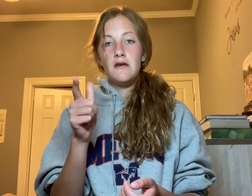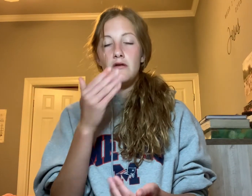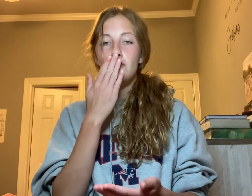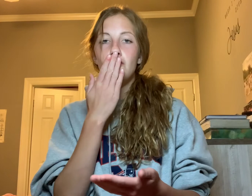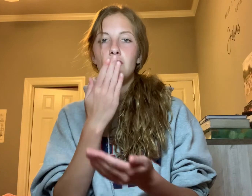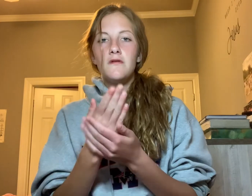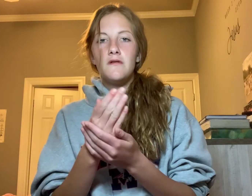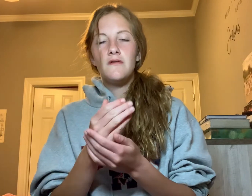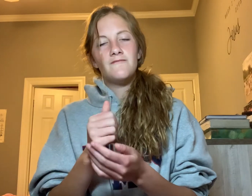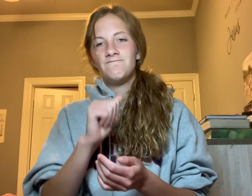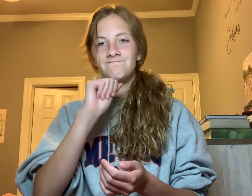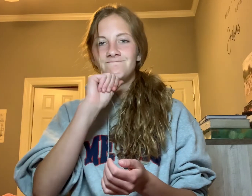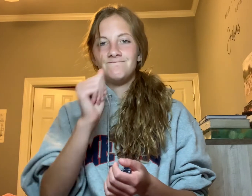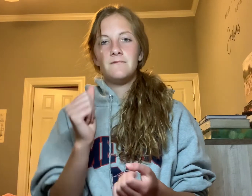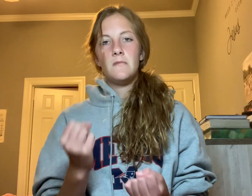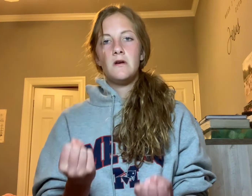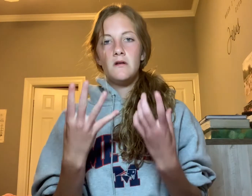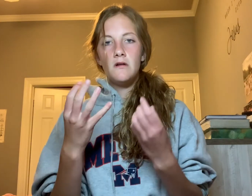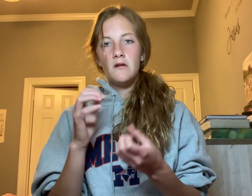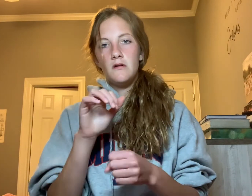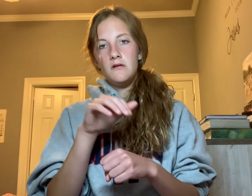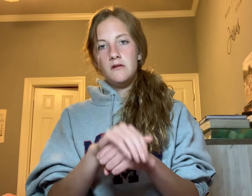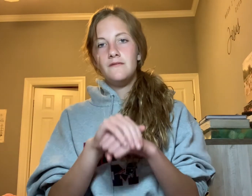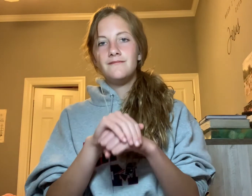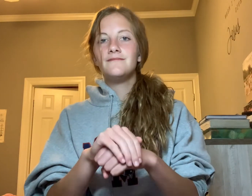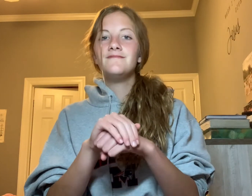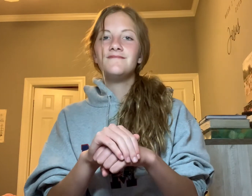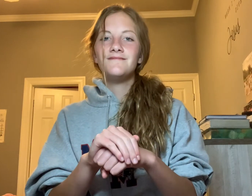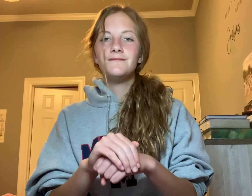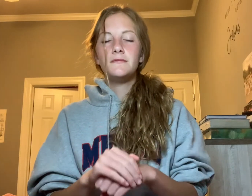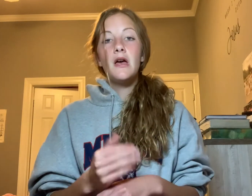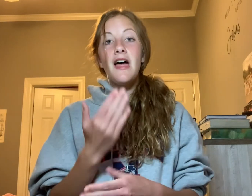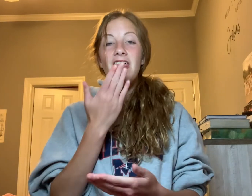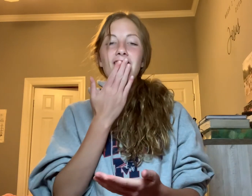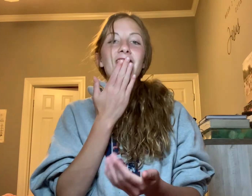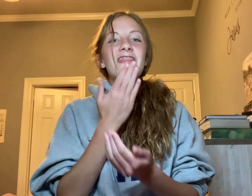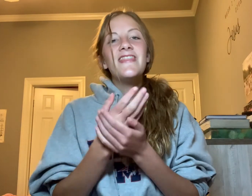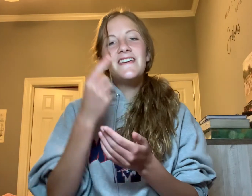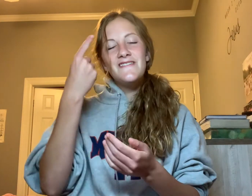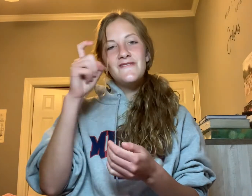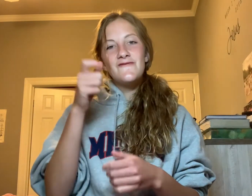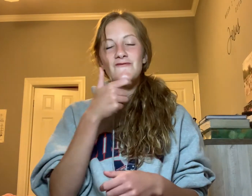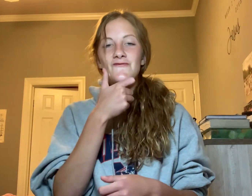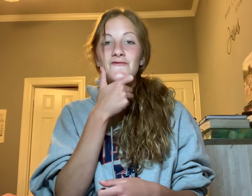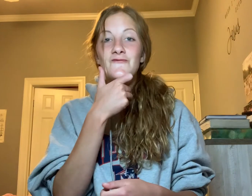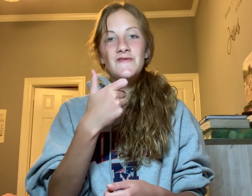the ASL is good. And it's definitely not signed English. Thank you for watching.